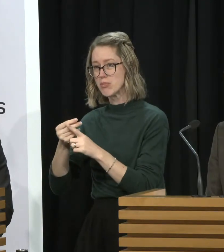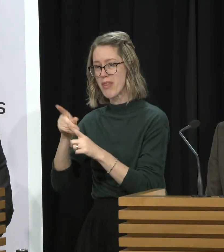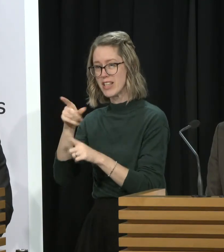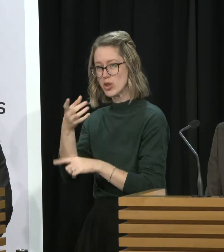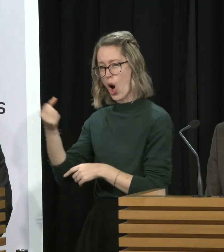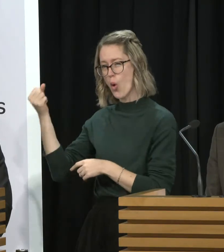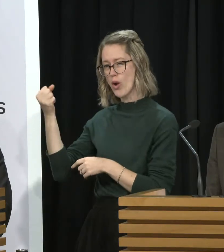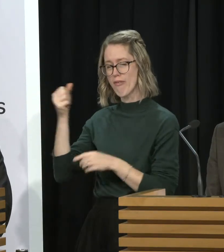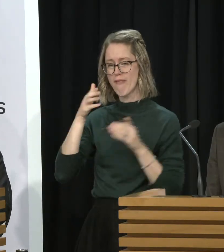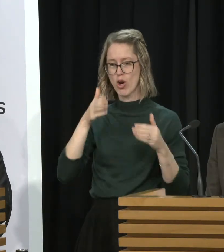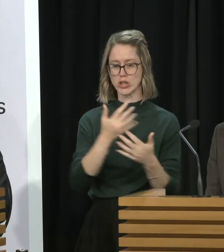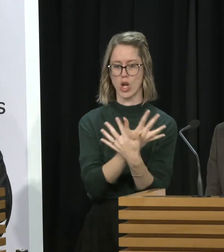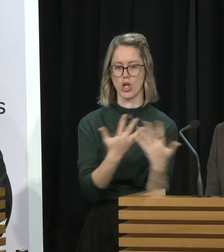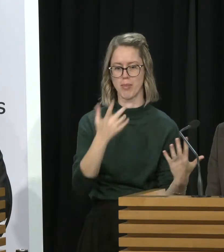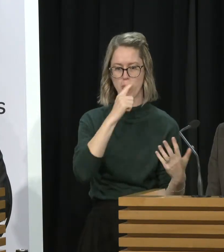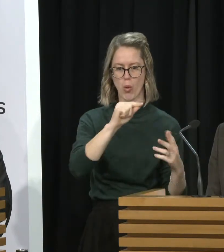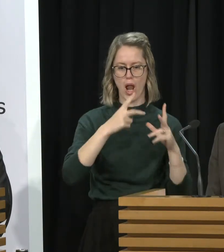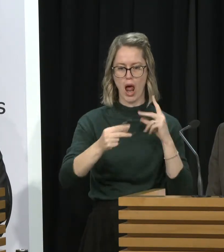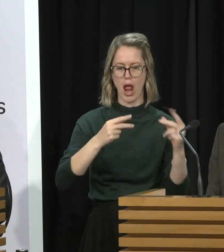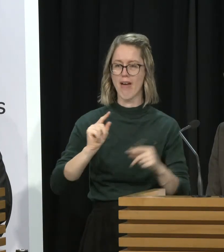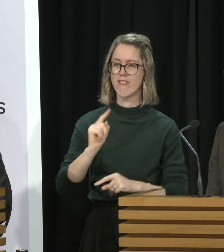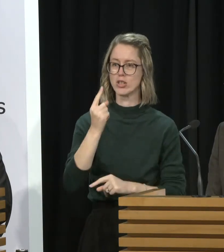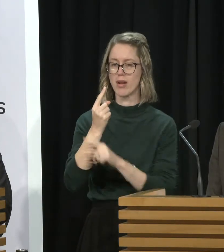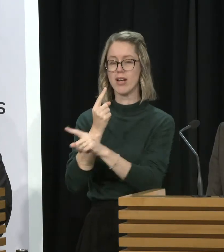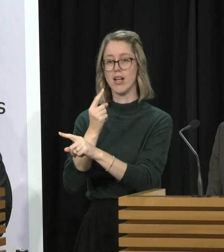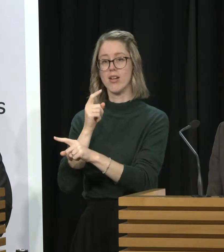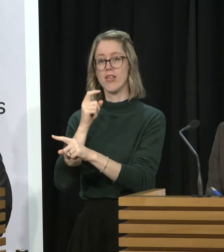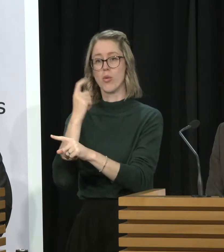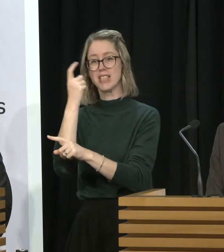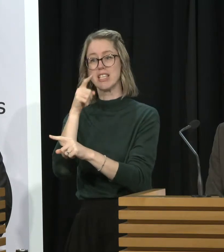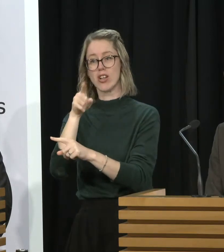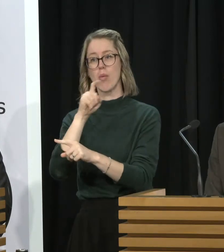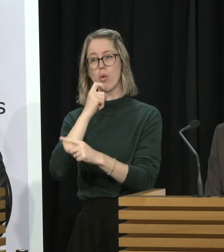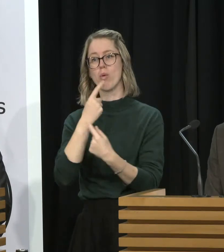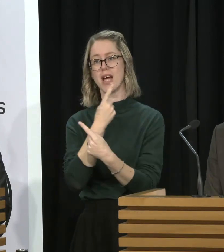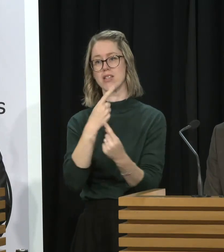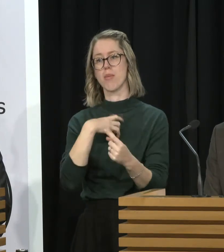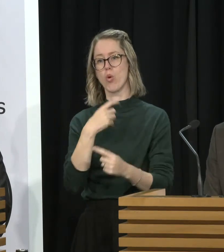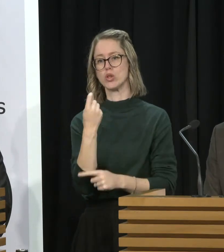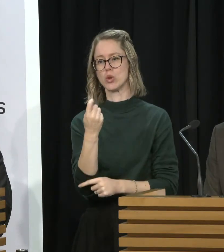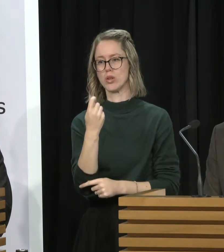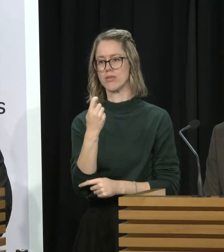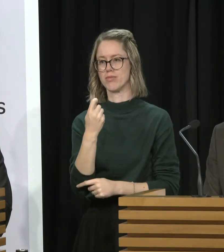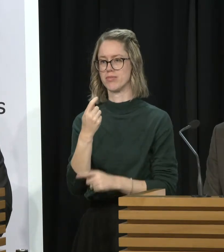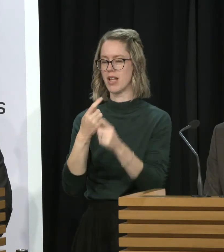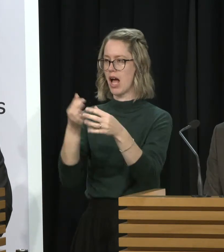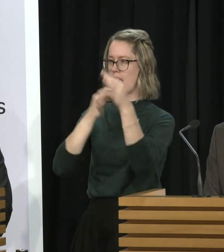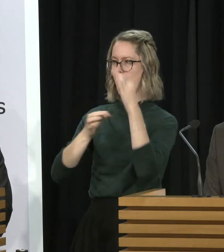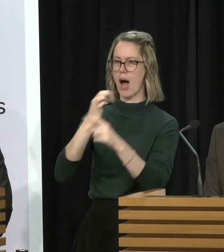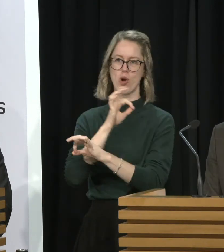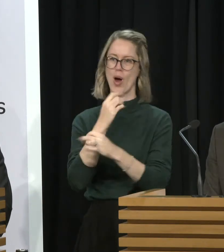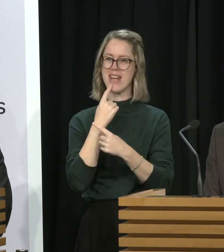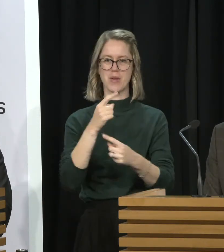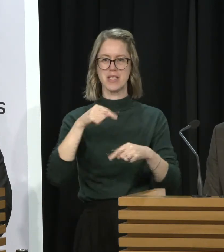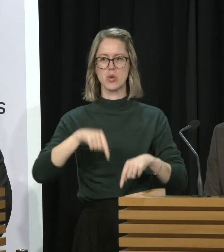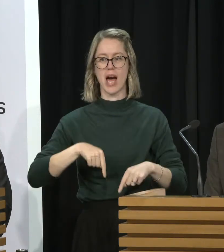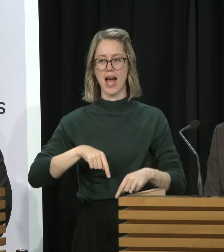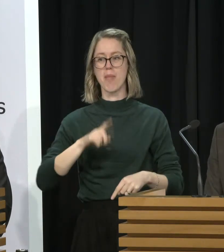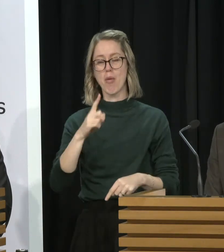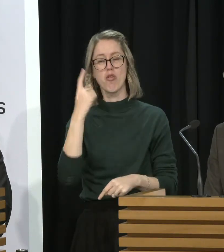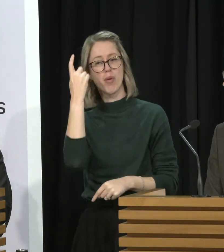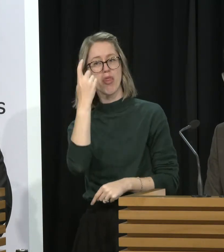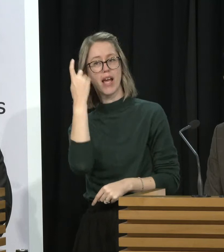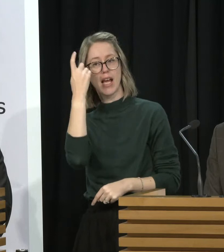been considering, and you can expect to hear more from us on that shortly. I'm not announcing anything today, but it is something that we